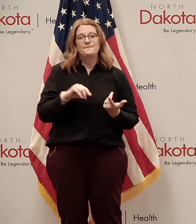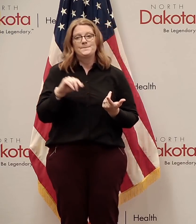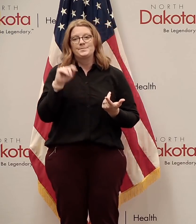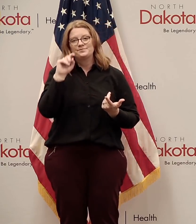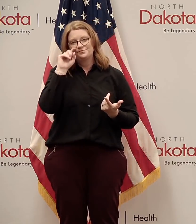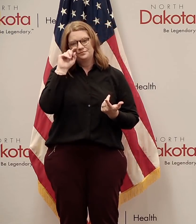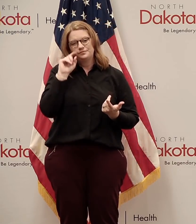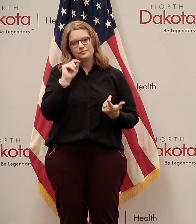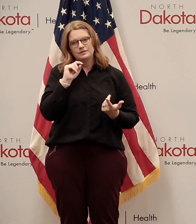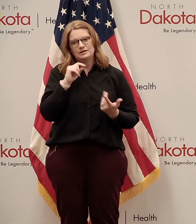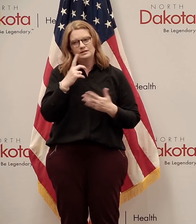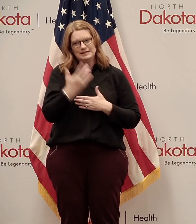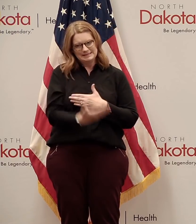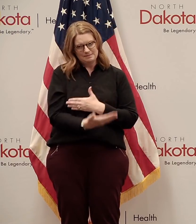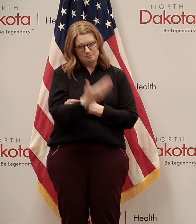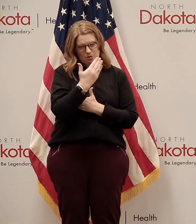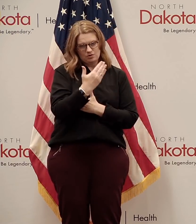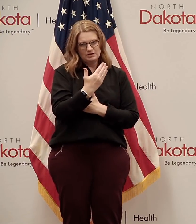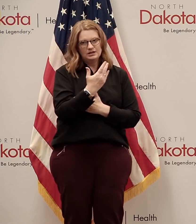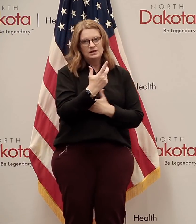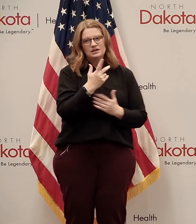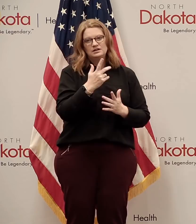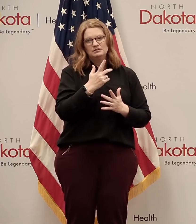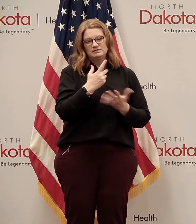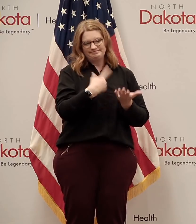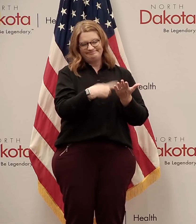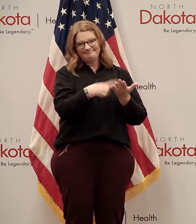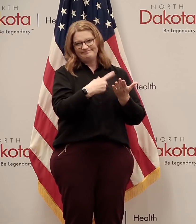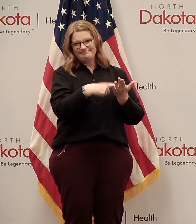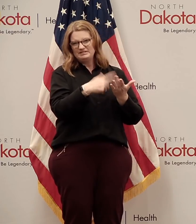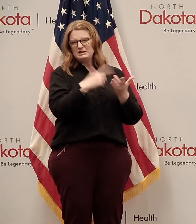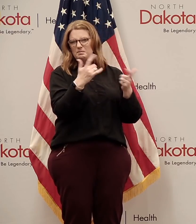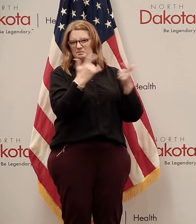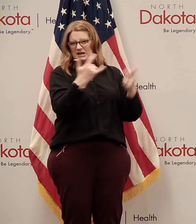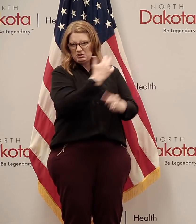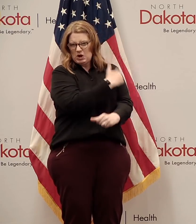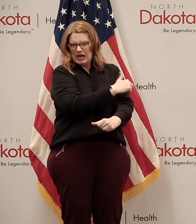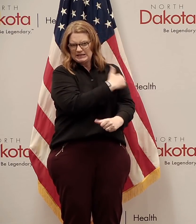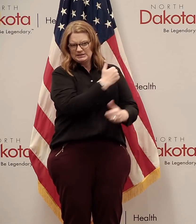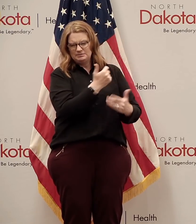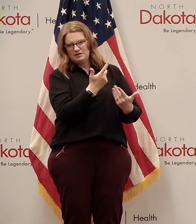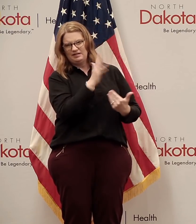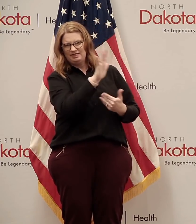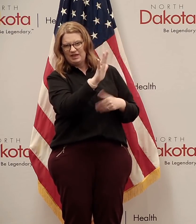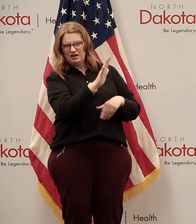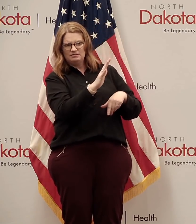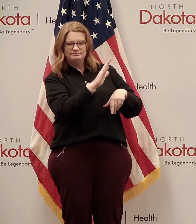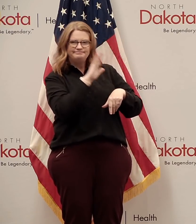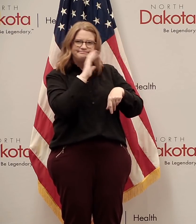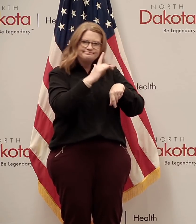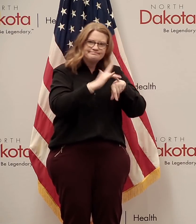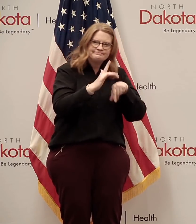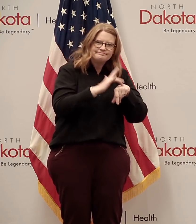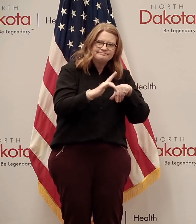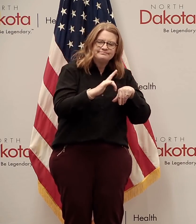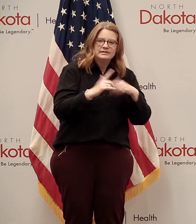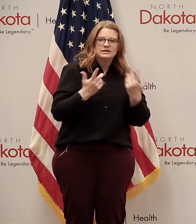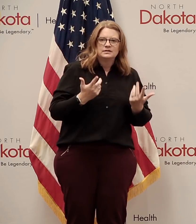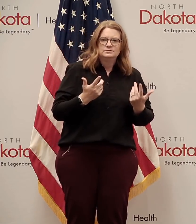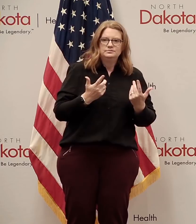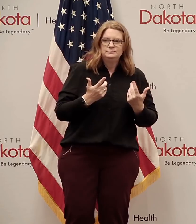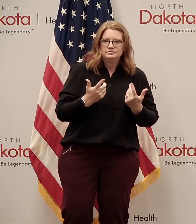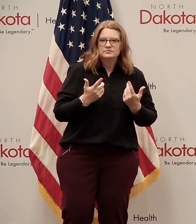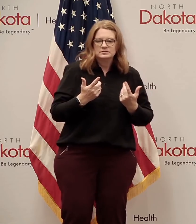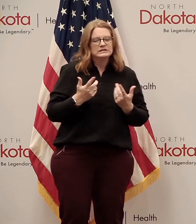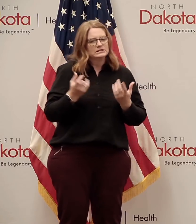We have this morning talked to some of our large hospital leaders about their capacity and where they're at, and we have